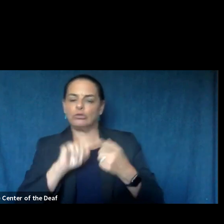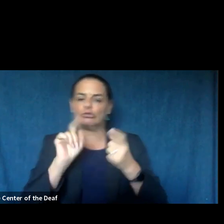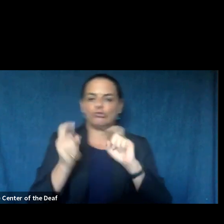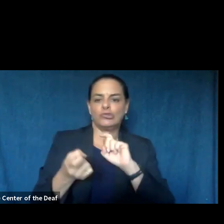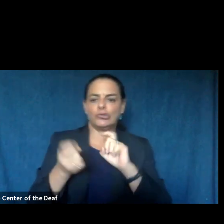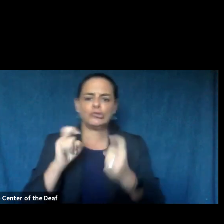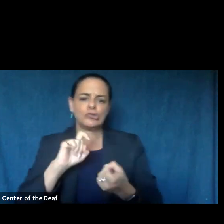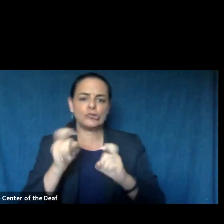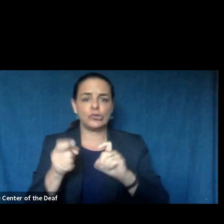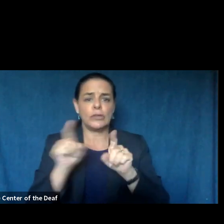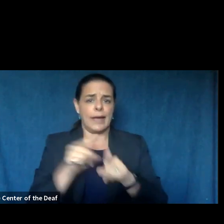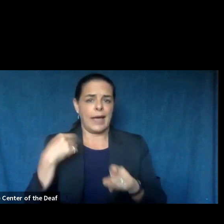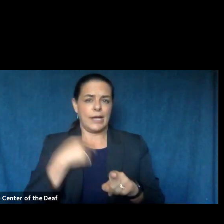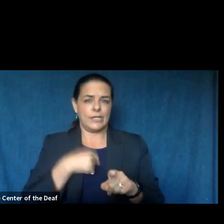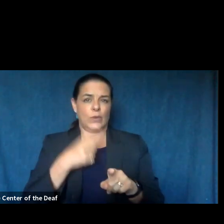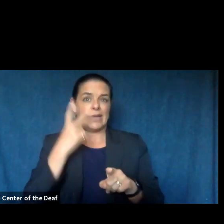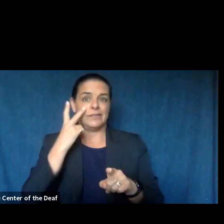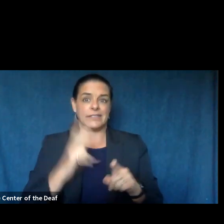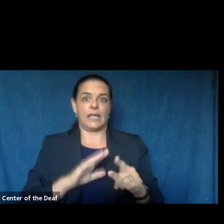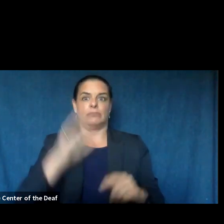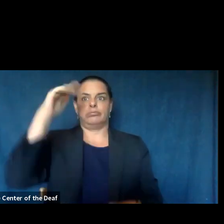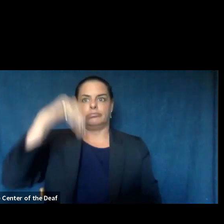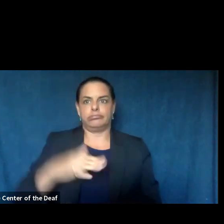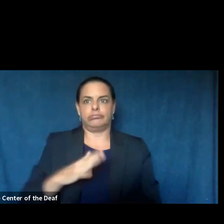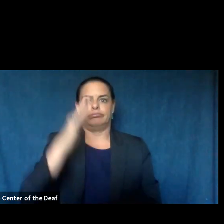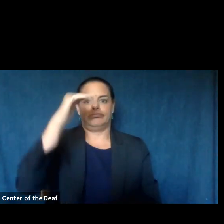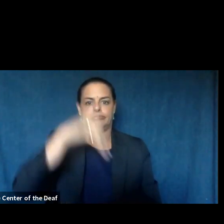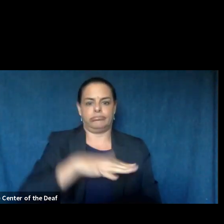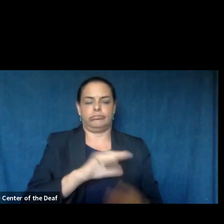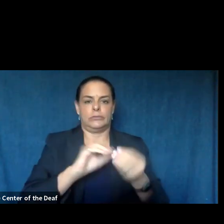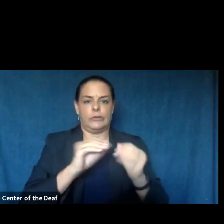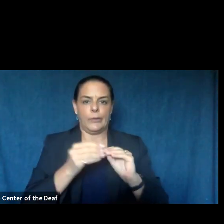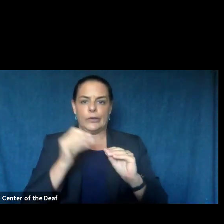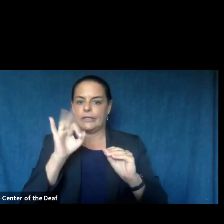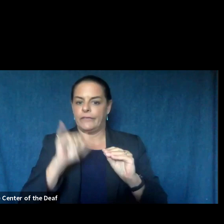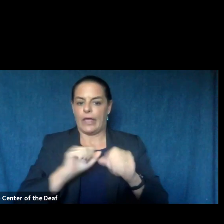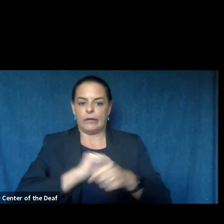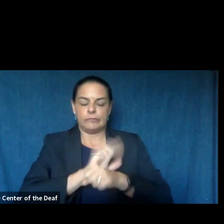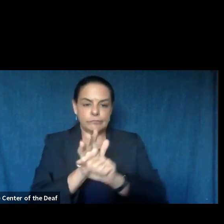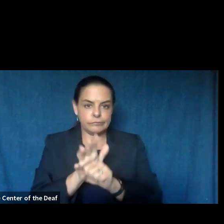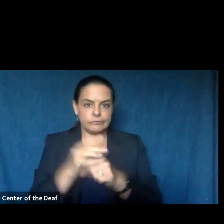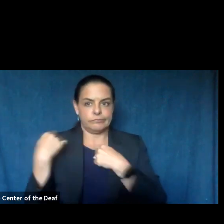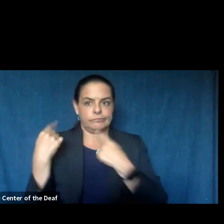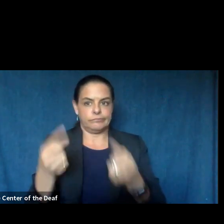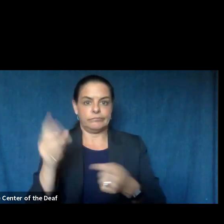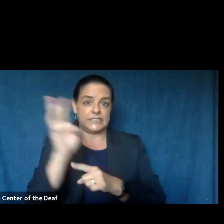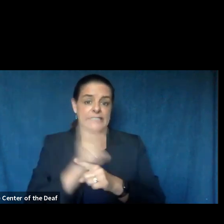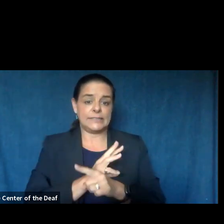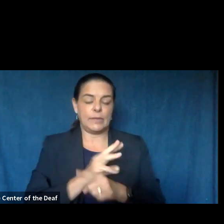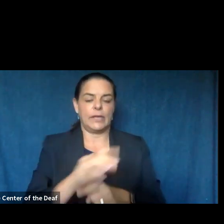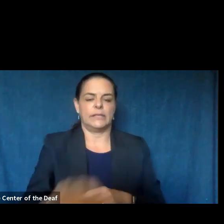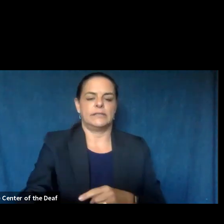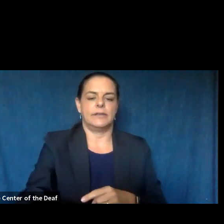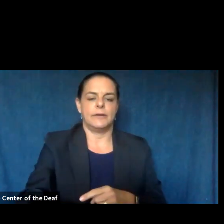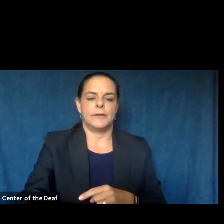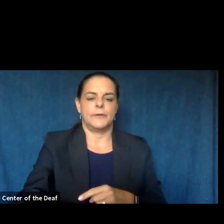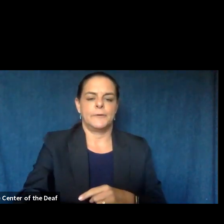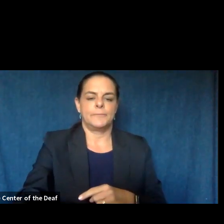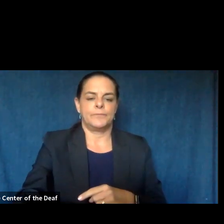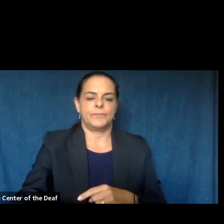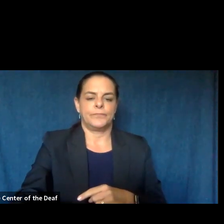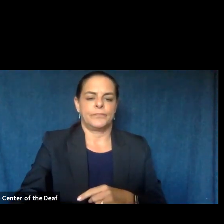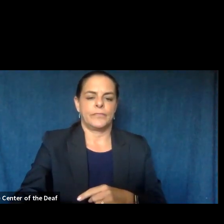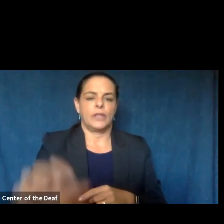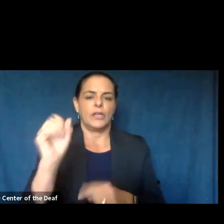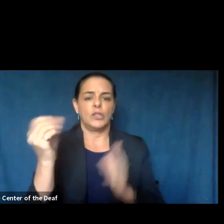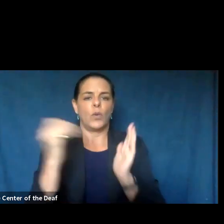adjust as we've seen fluctuating rates of disease in our community over the last 6 months. So again, I would just want to say thank you for